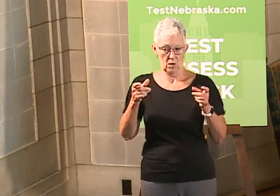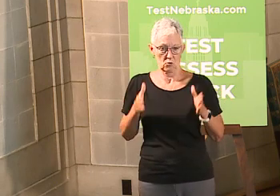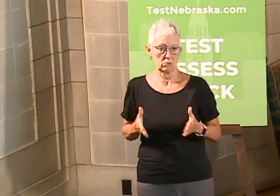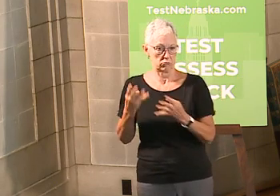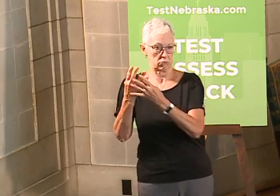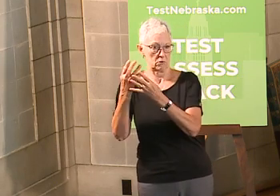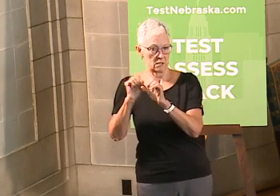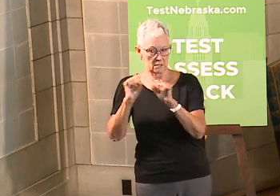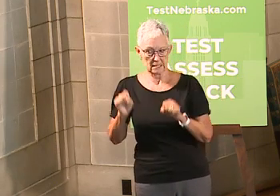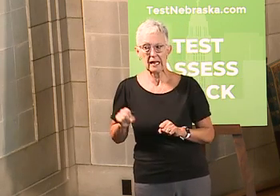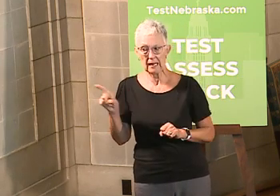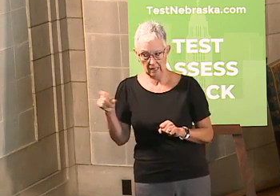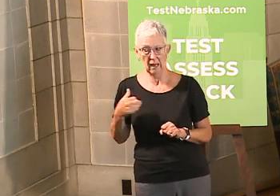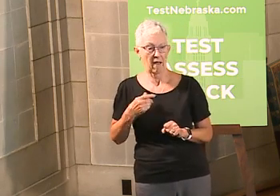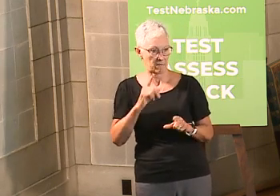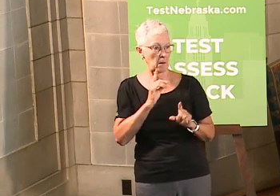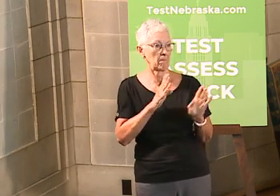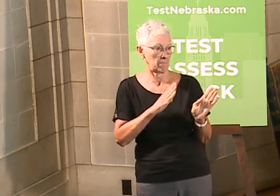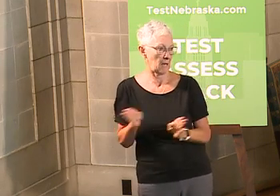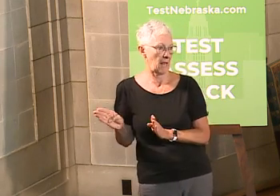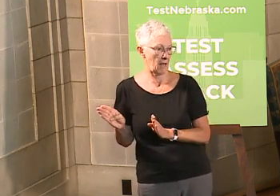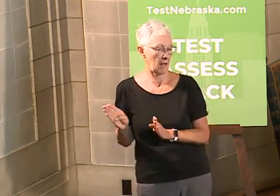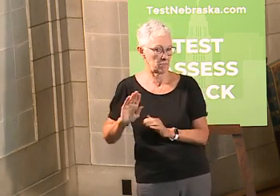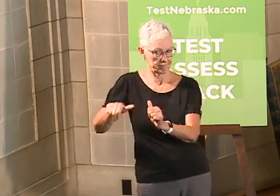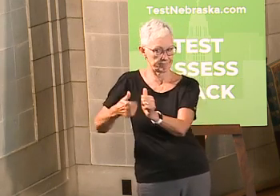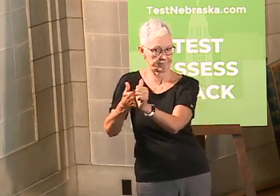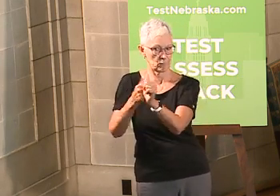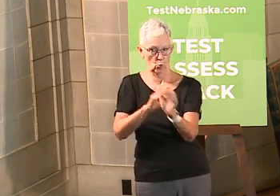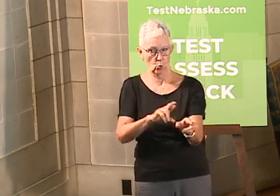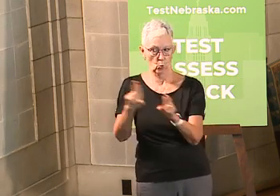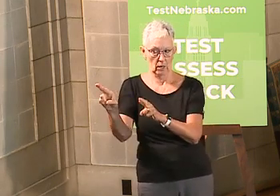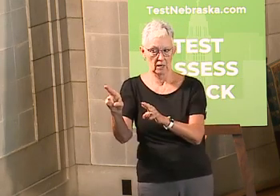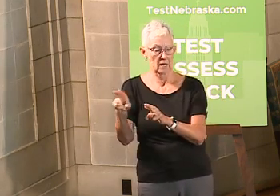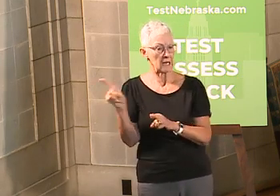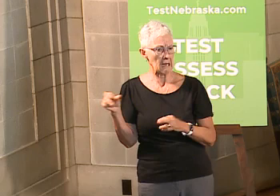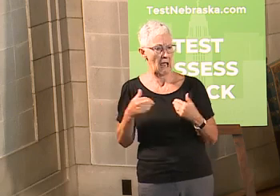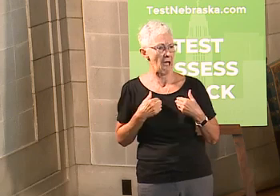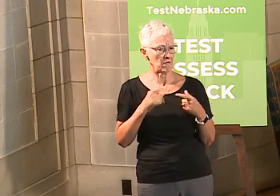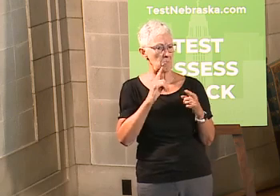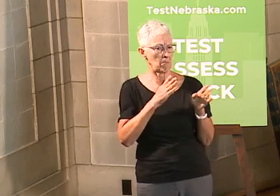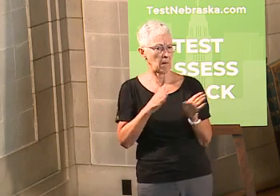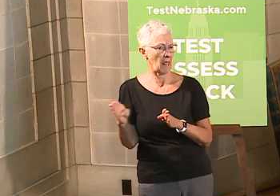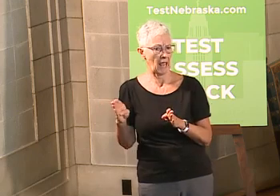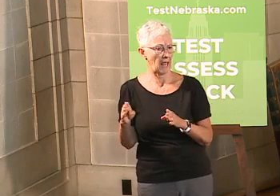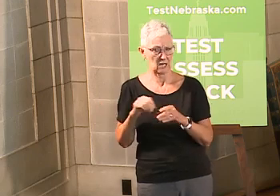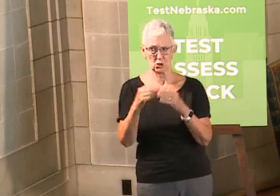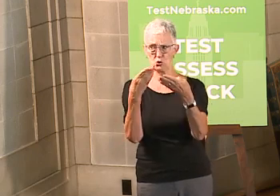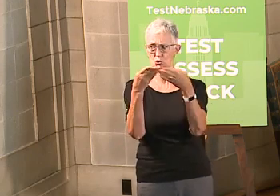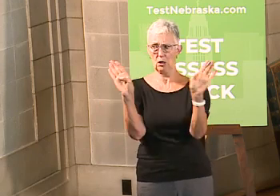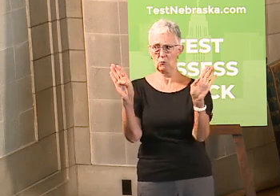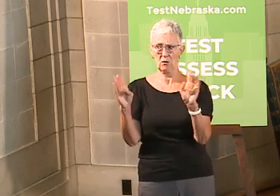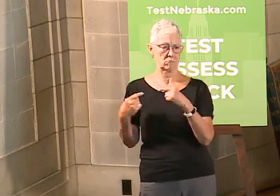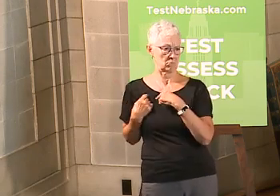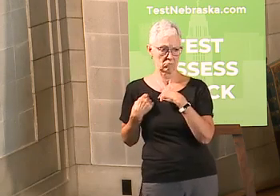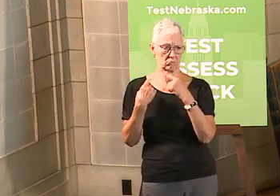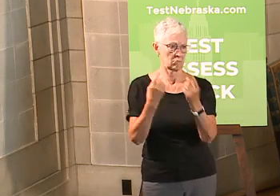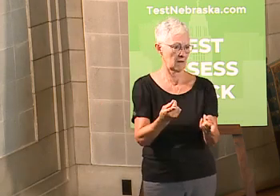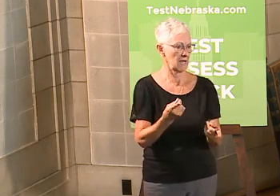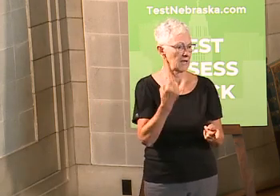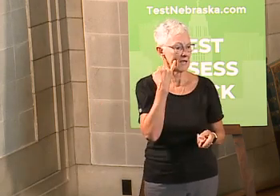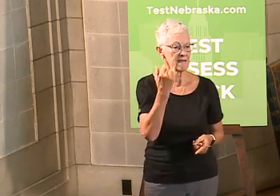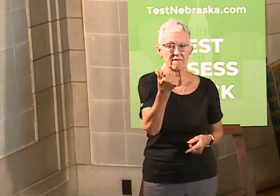with regard to how to manage this. In fact, he's had a plan, not specifically for coronavirus, but in general for what you do with these types of